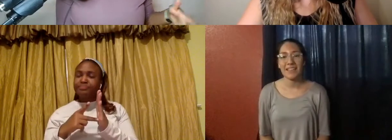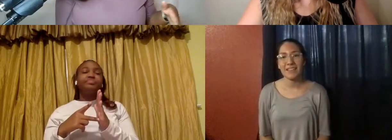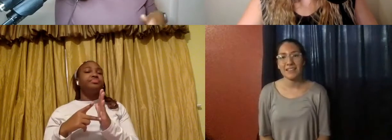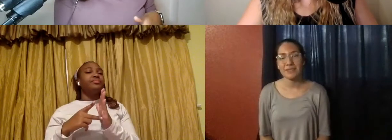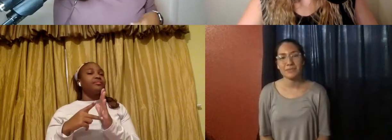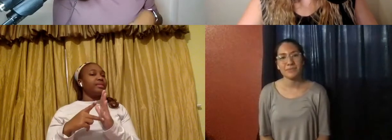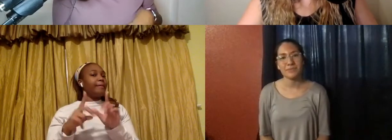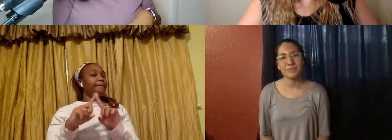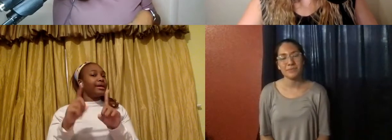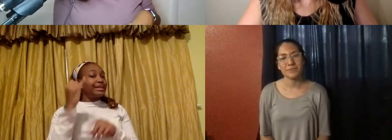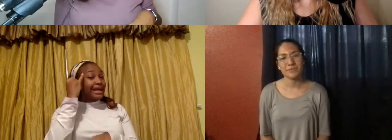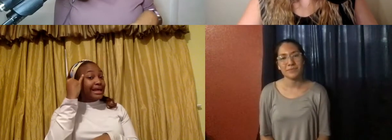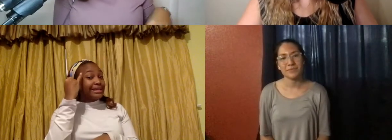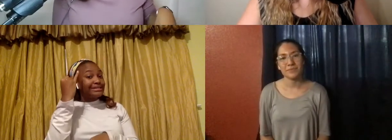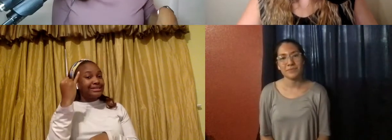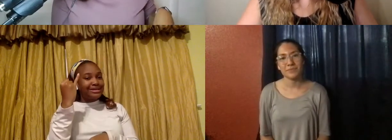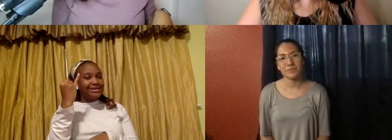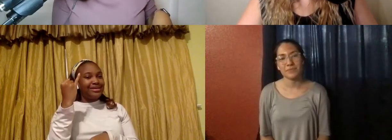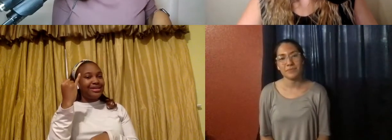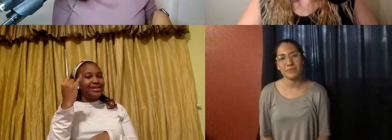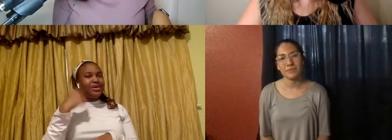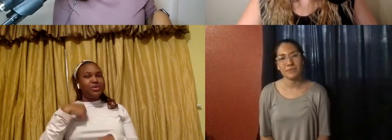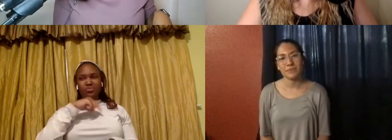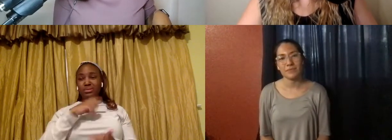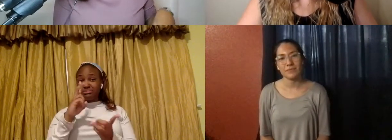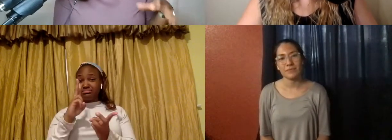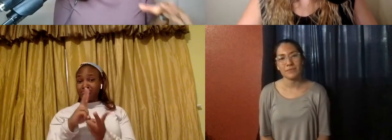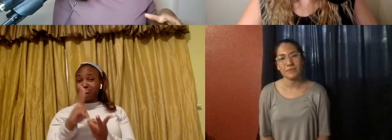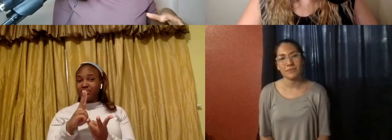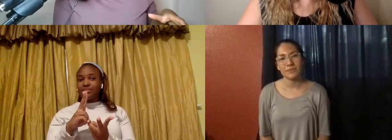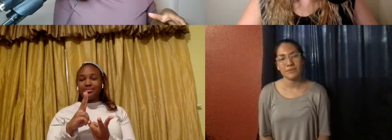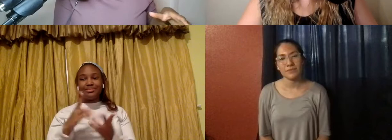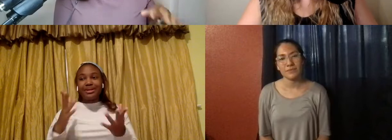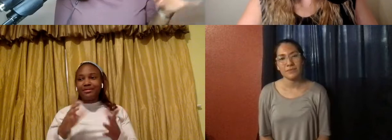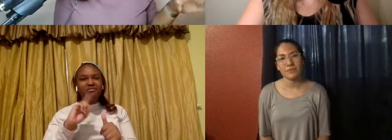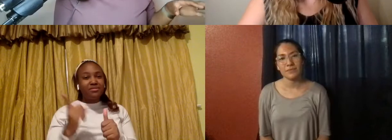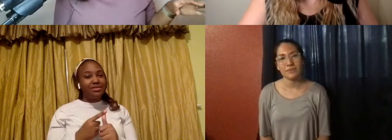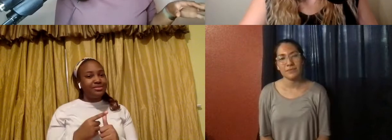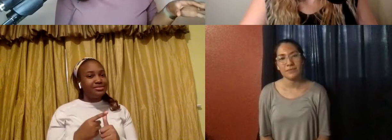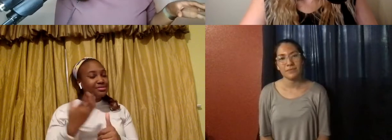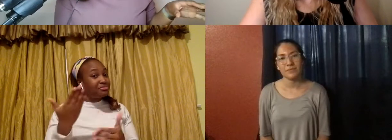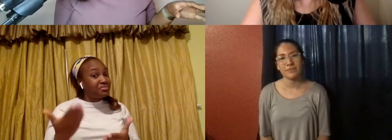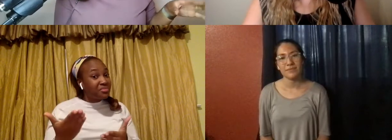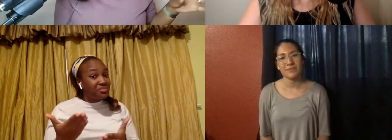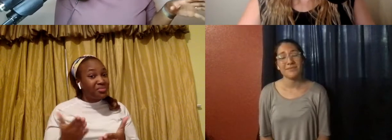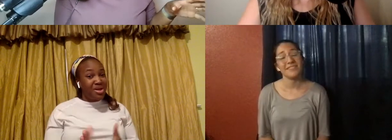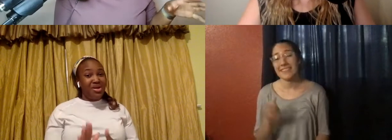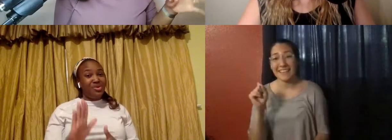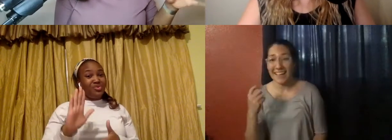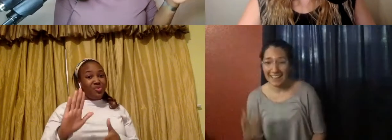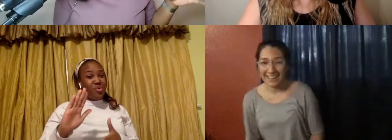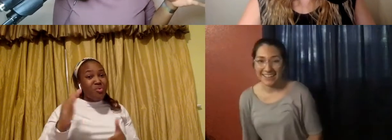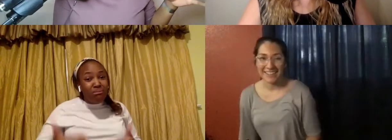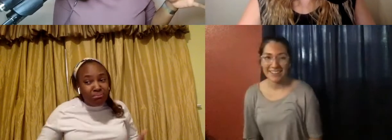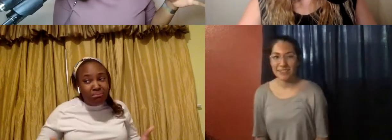the idea that, like, we're hooking up, like, first of all, you're welcome, right? Like, let's just start there, that I even came into this